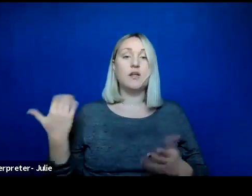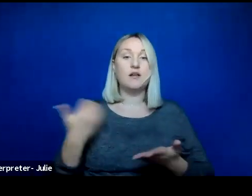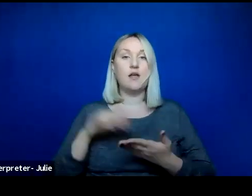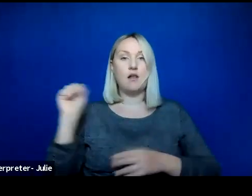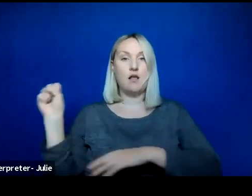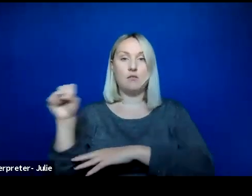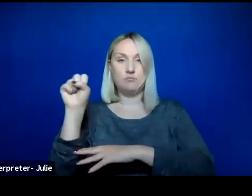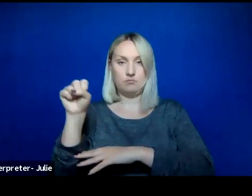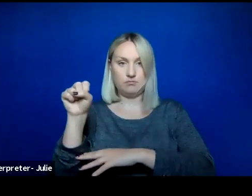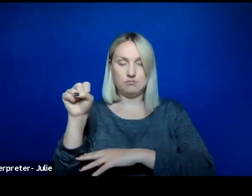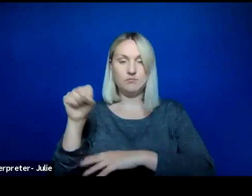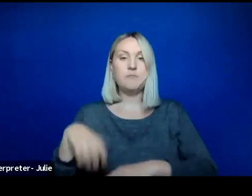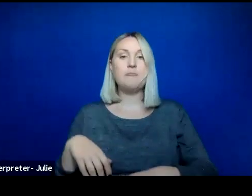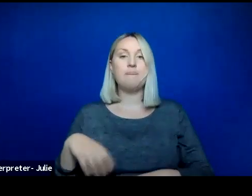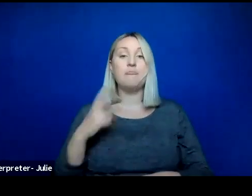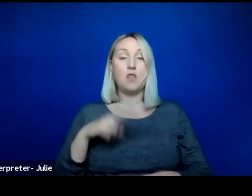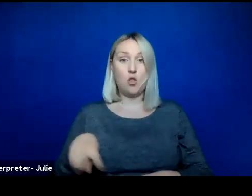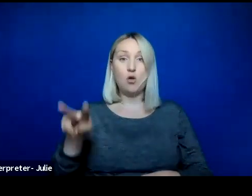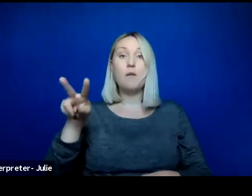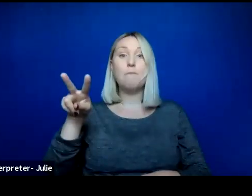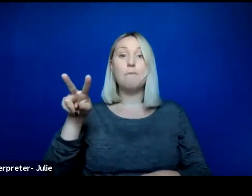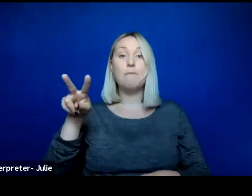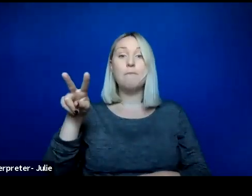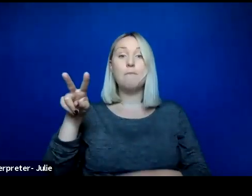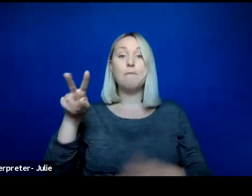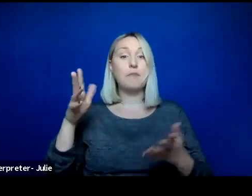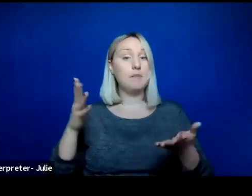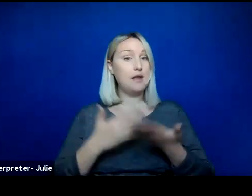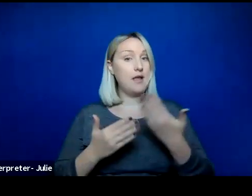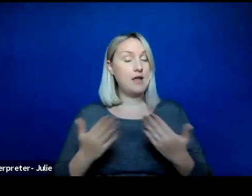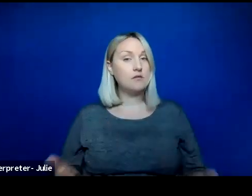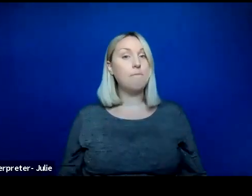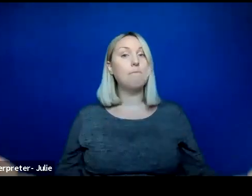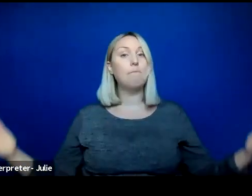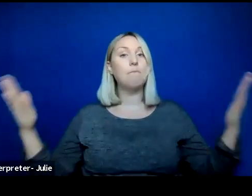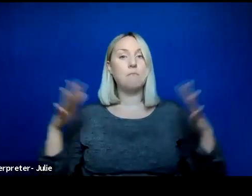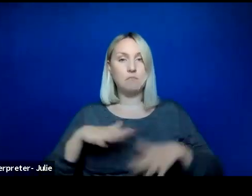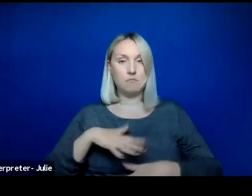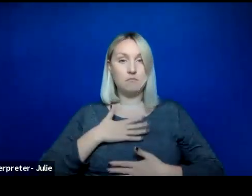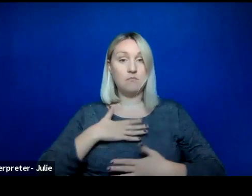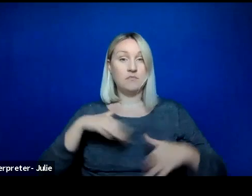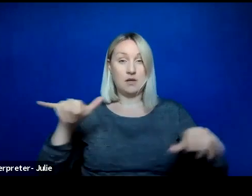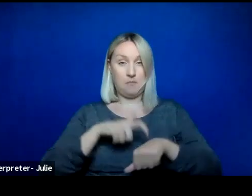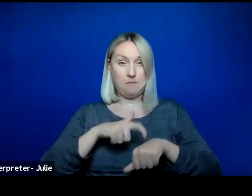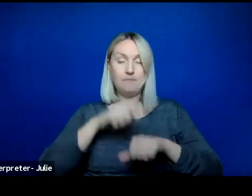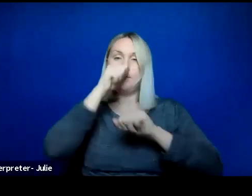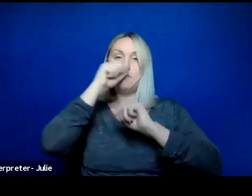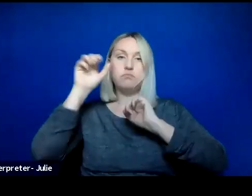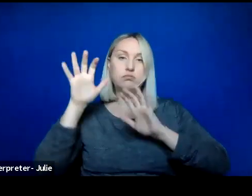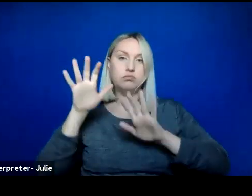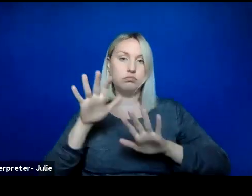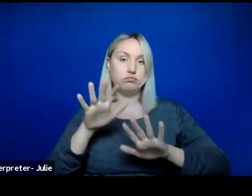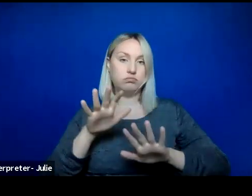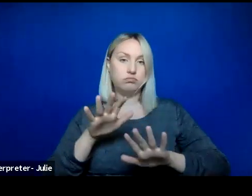chest. Inhale, look up, maybe lift the hands up with the breath. Exhale, if the hands are